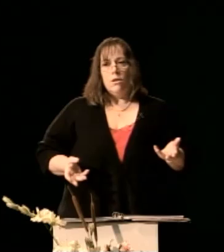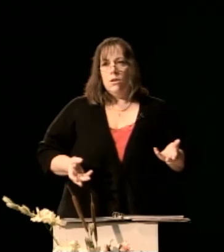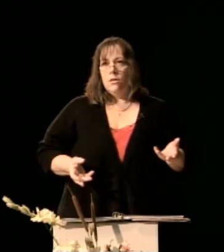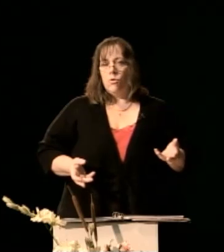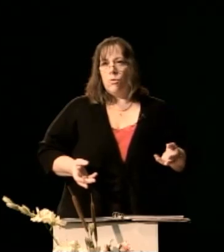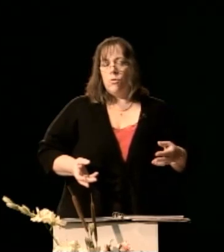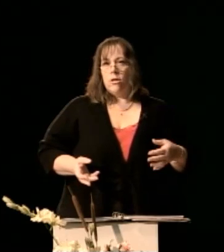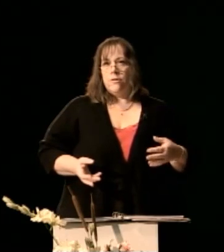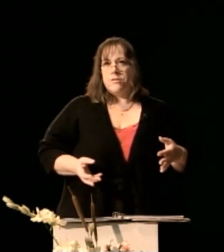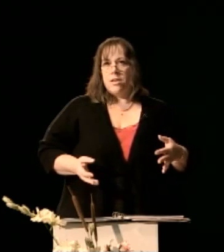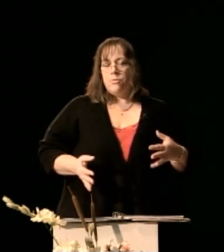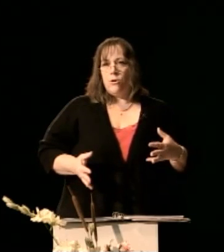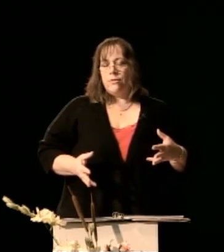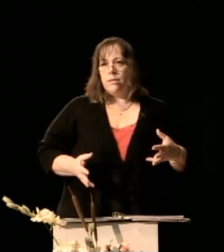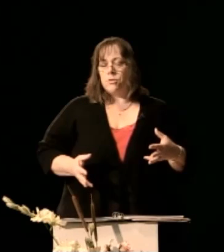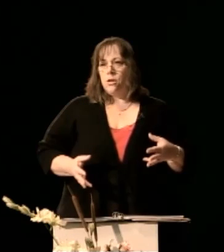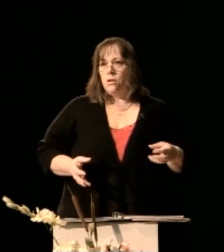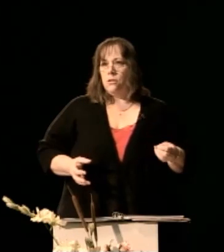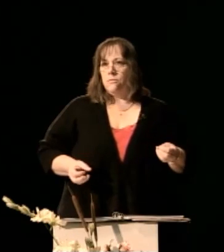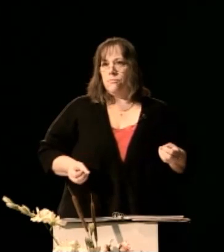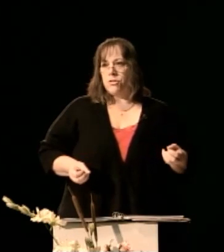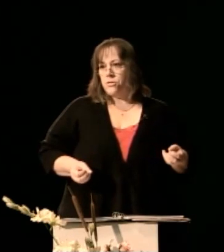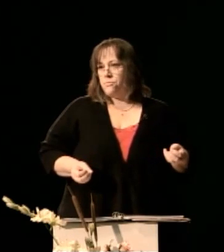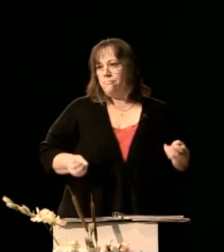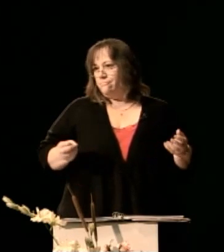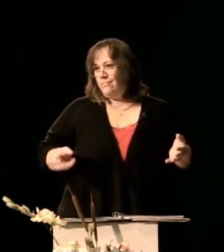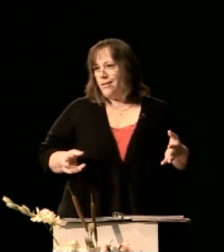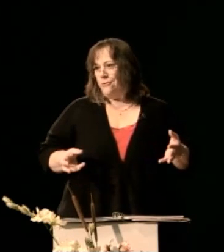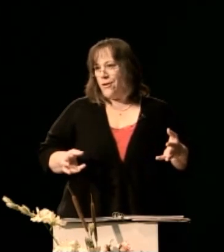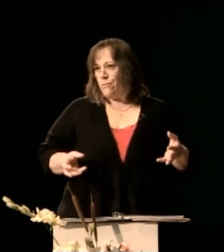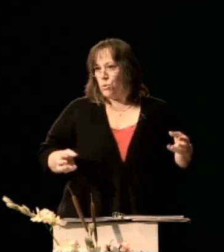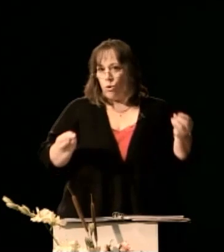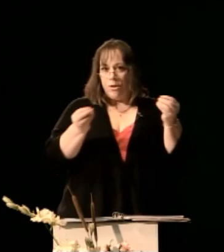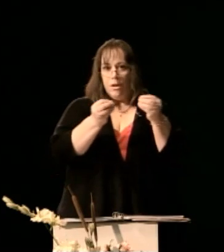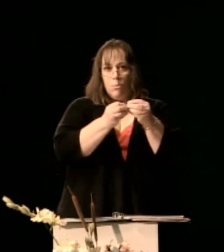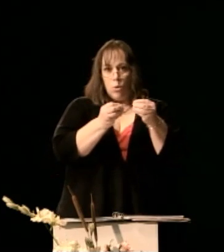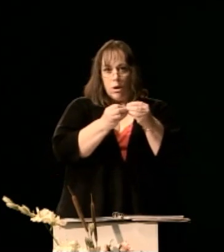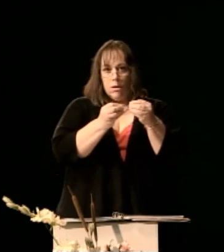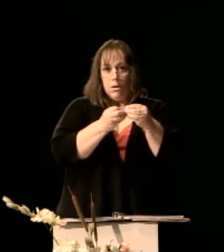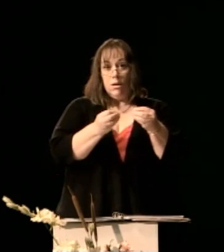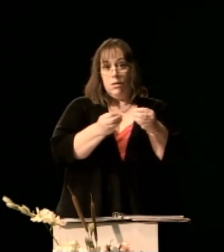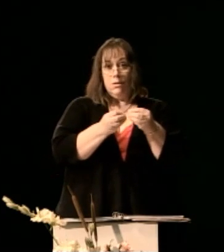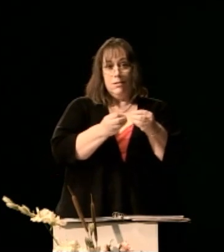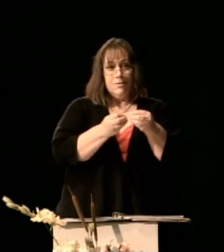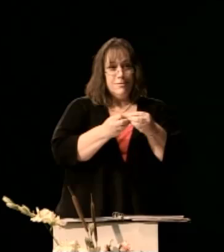When we're working in day programs, this is a famous word, more.